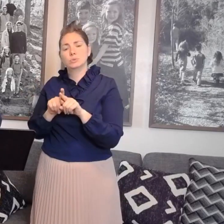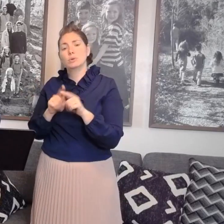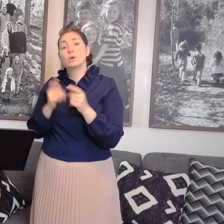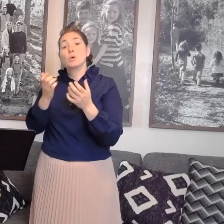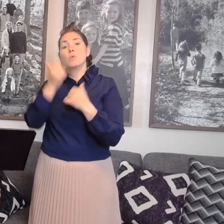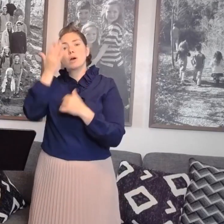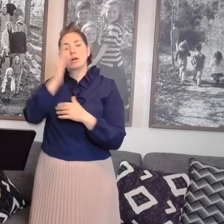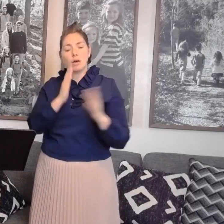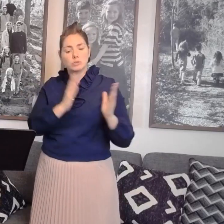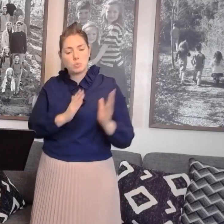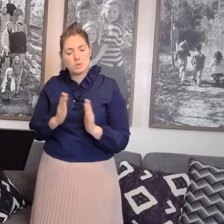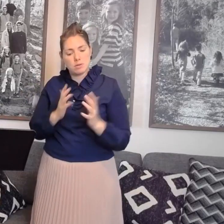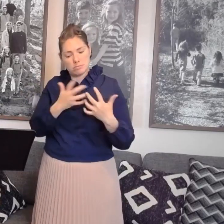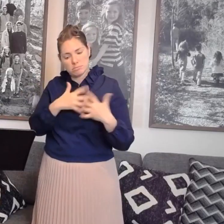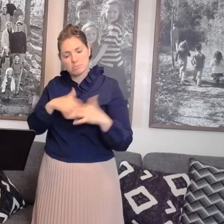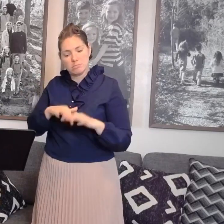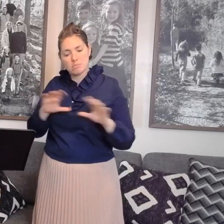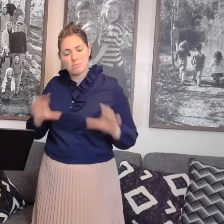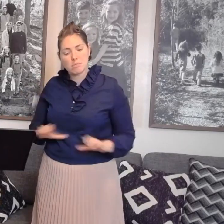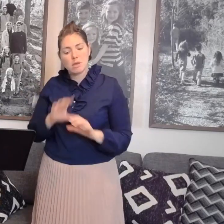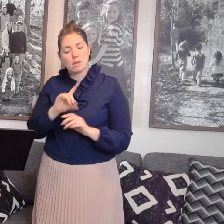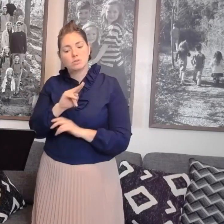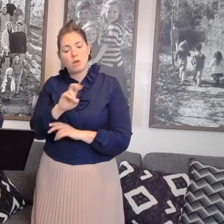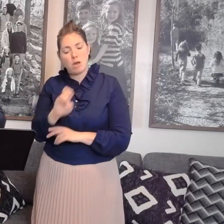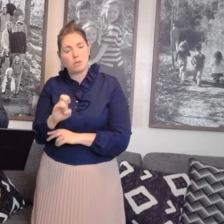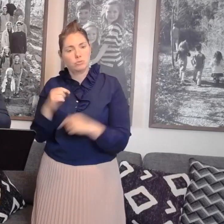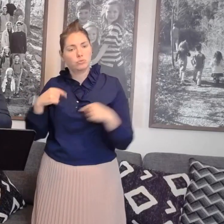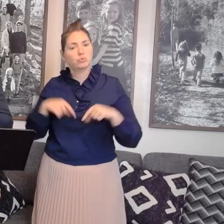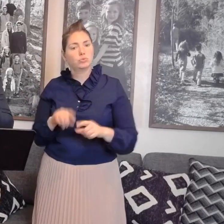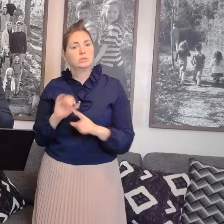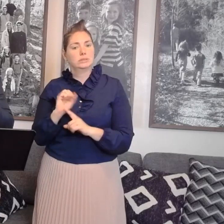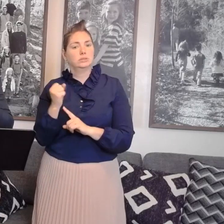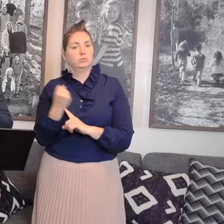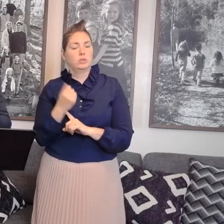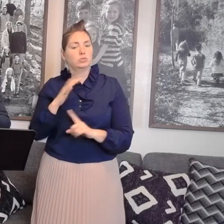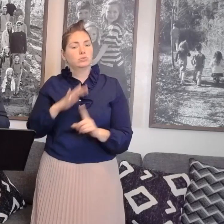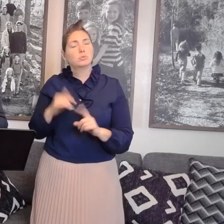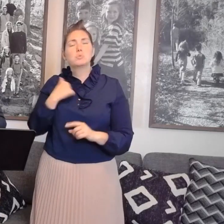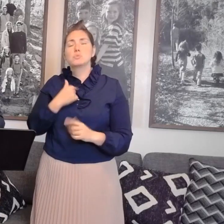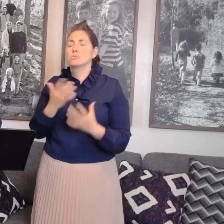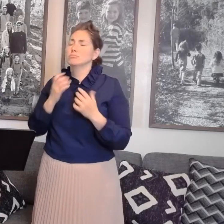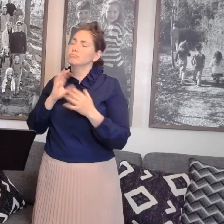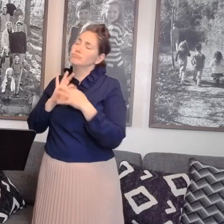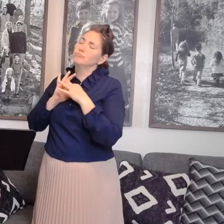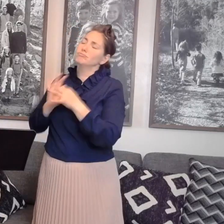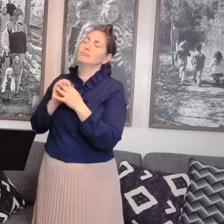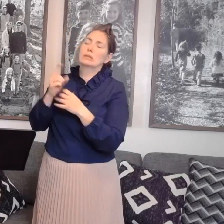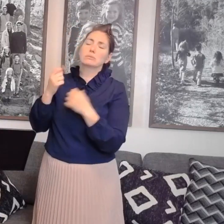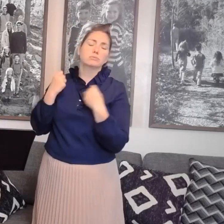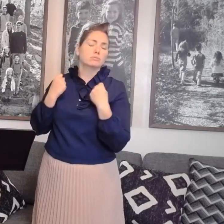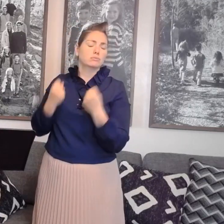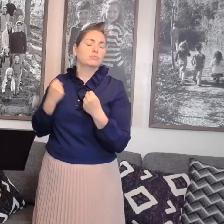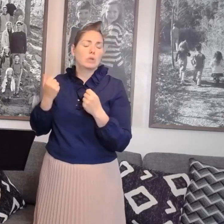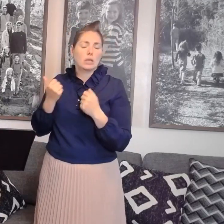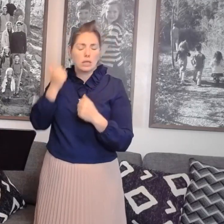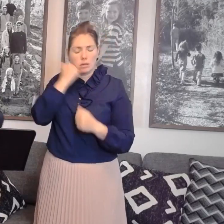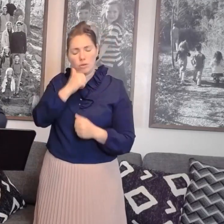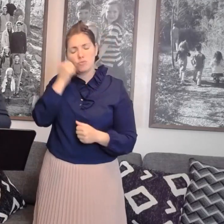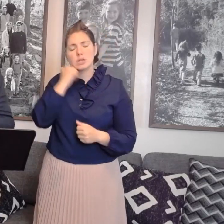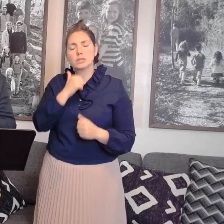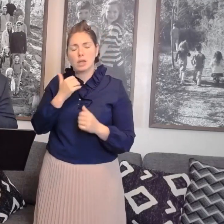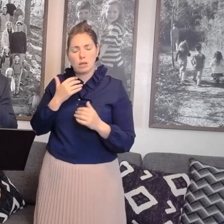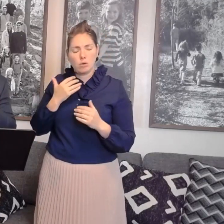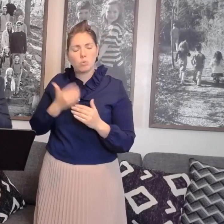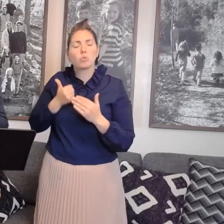want God's will to be done through this situation, and we just desire to get closer to him. Amen. Each and every